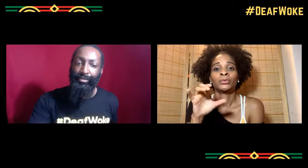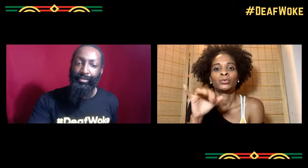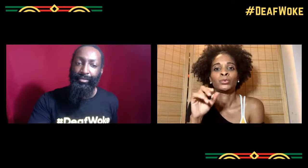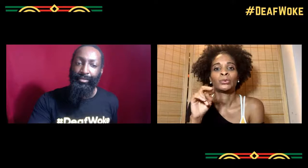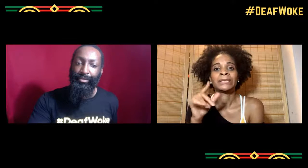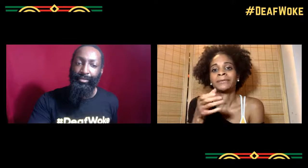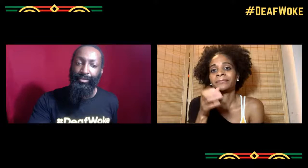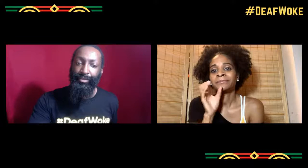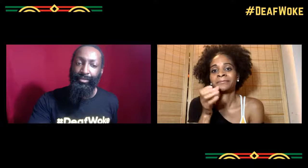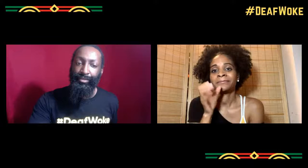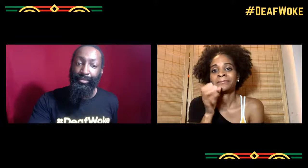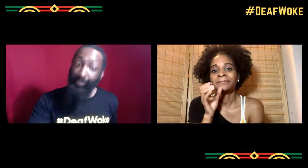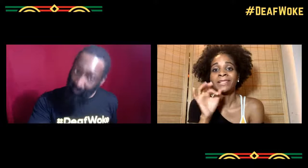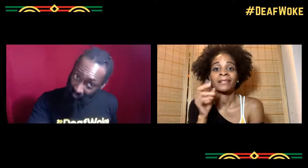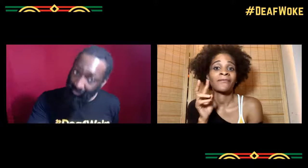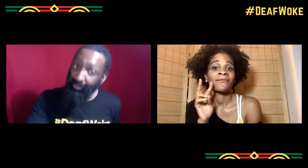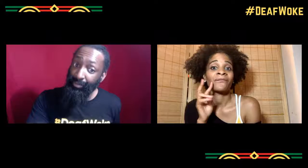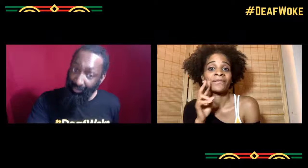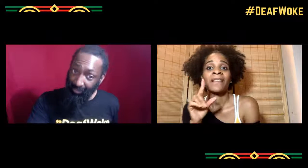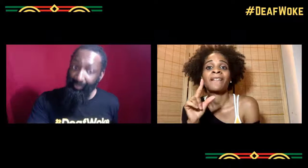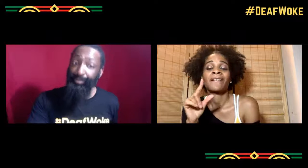I do drink